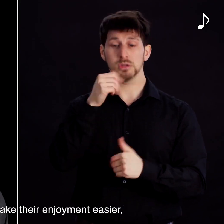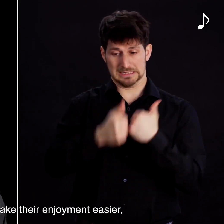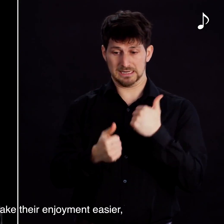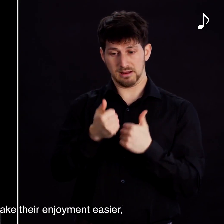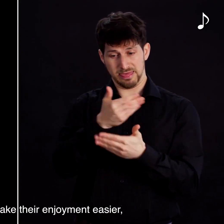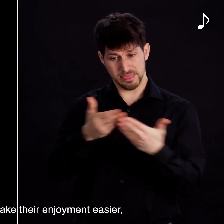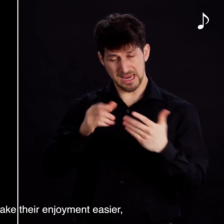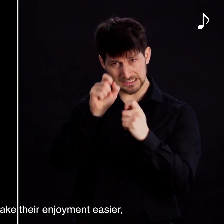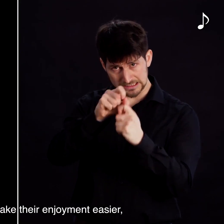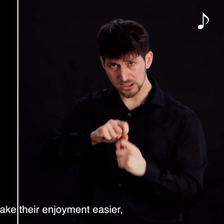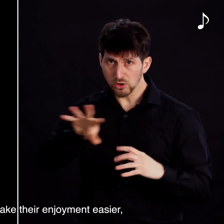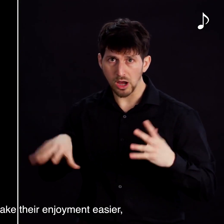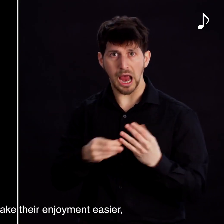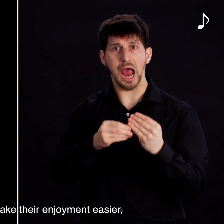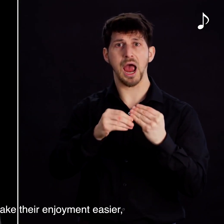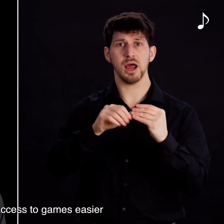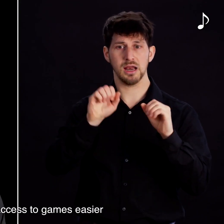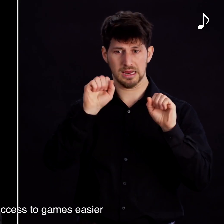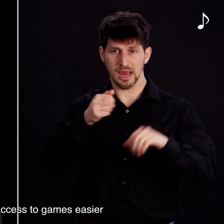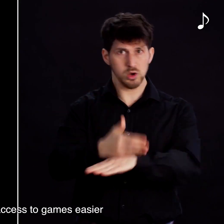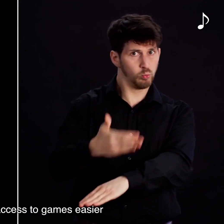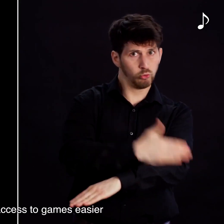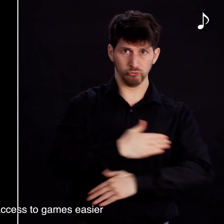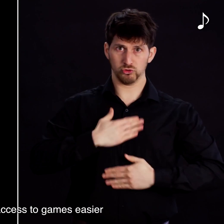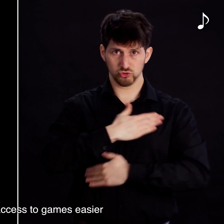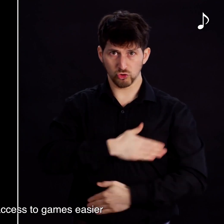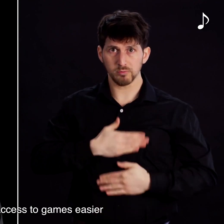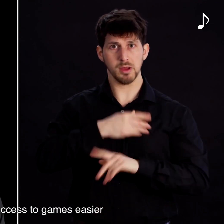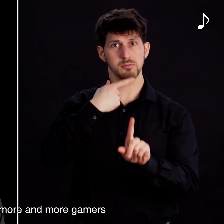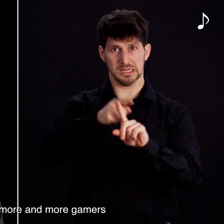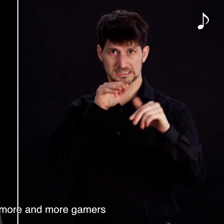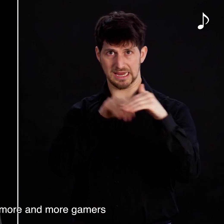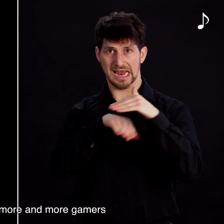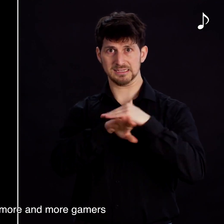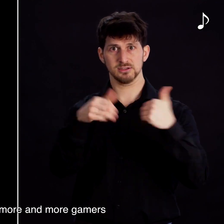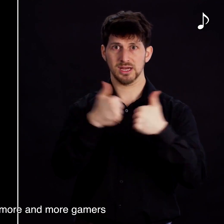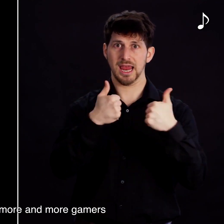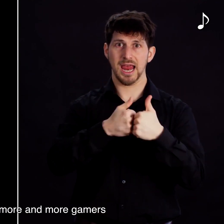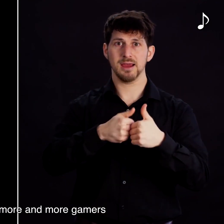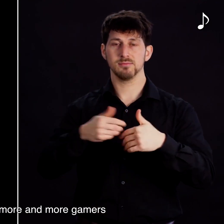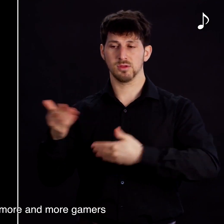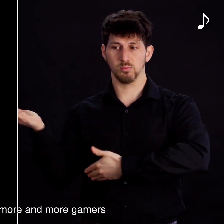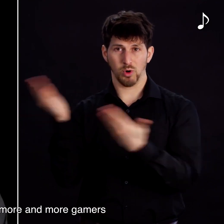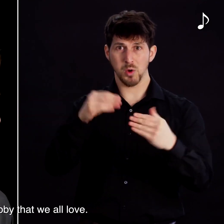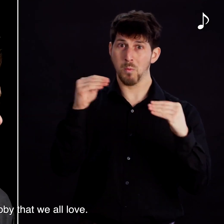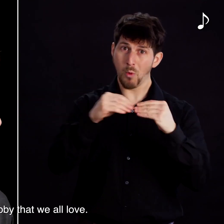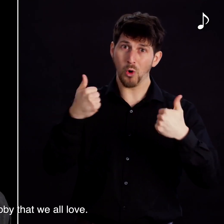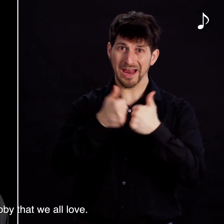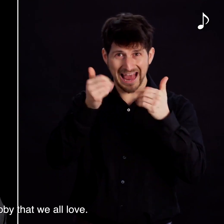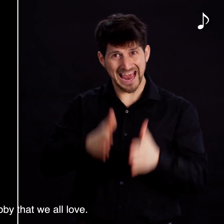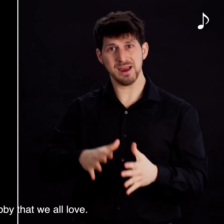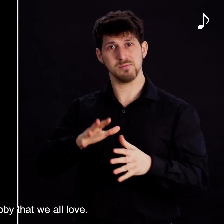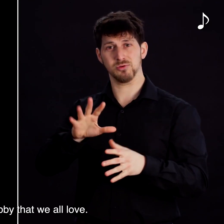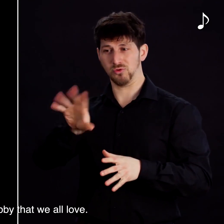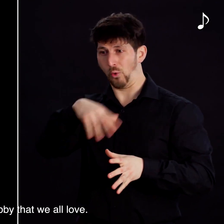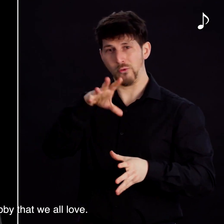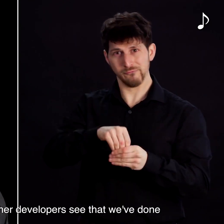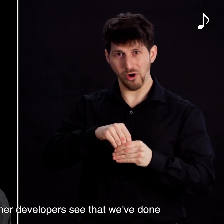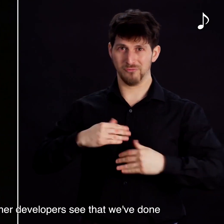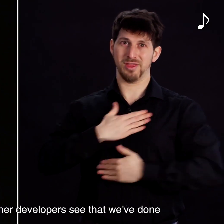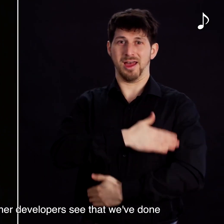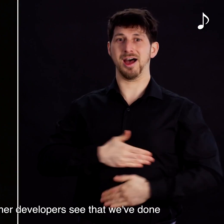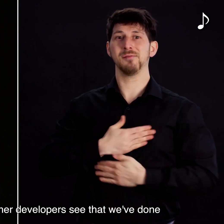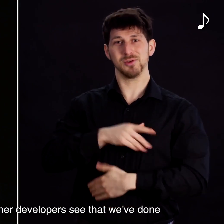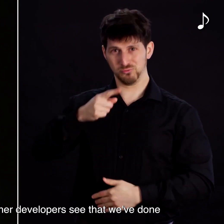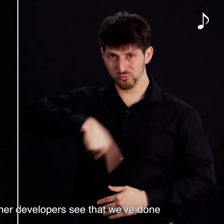as developers to make their enjoyment easier to make their access to games easier is just bringing more and more gamers into this hobby that we all